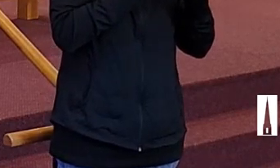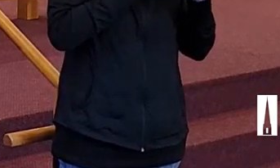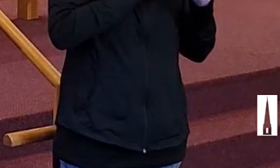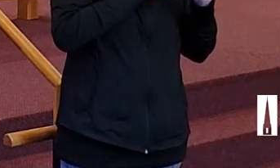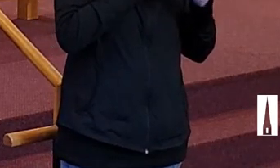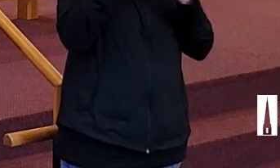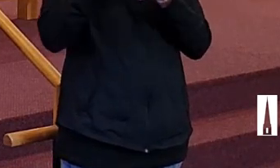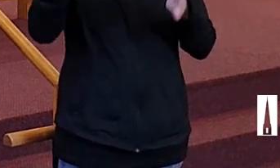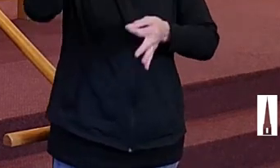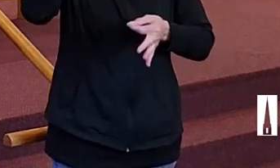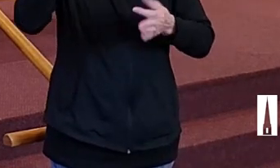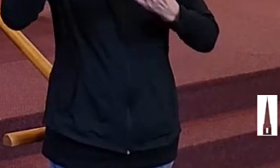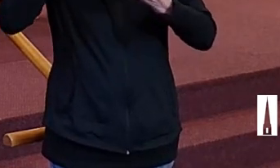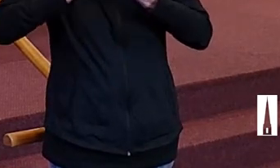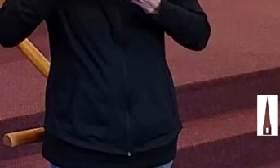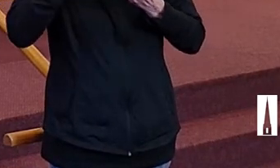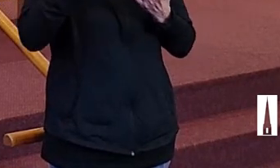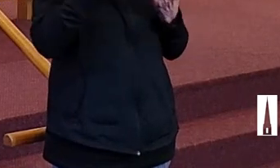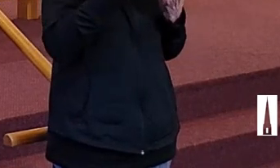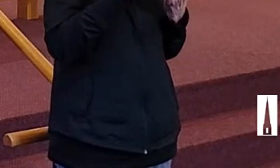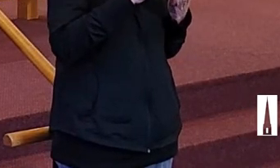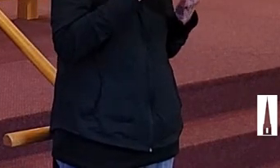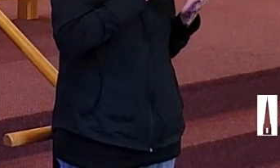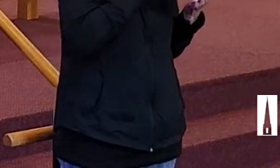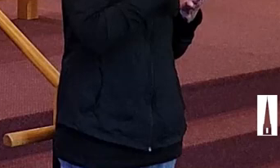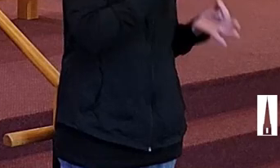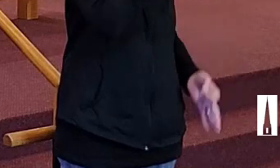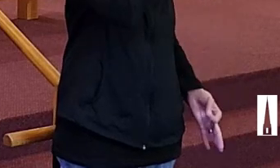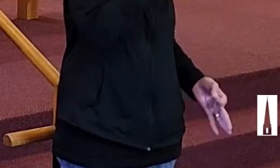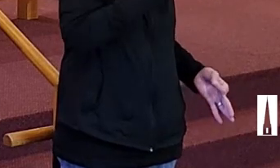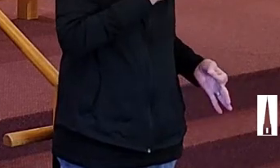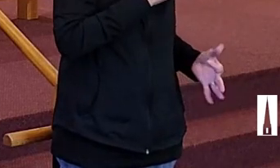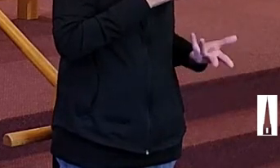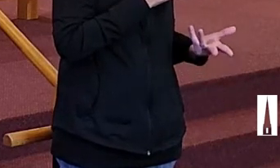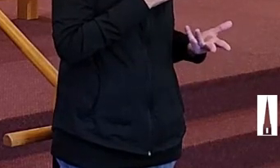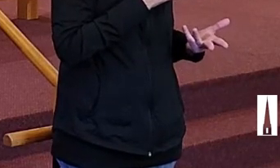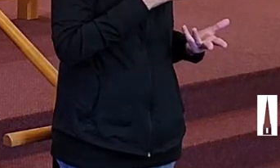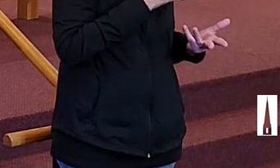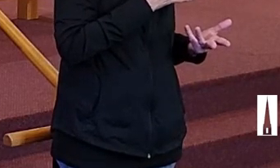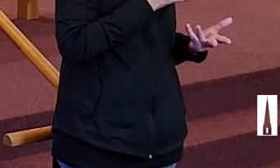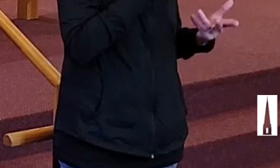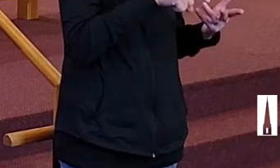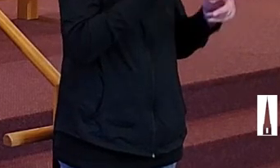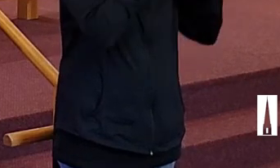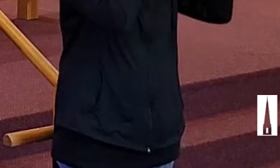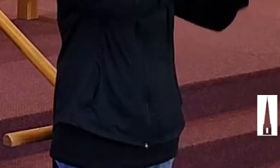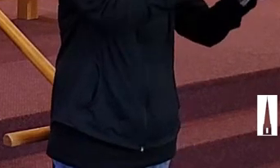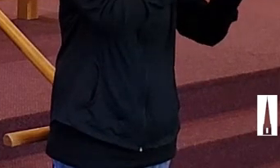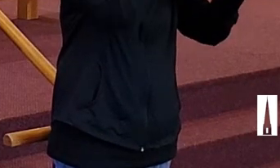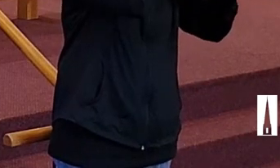The space where things are just fine. There's no reason to call on God because things aren't bad enough to need